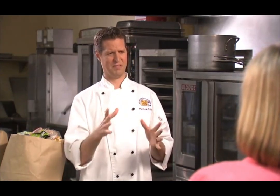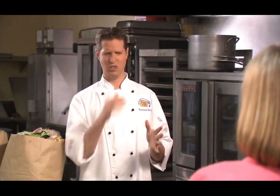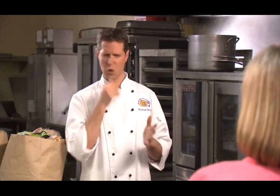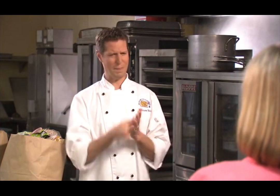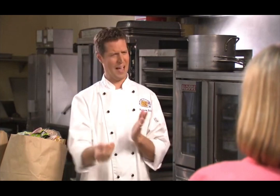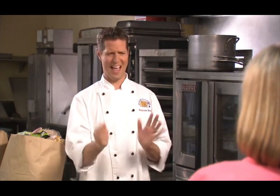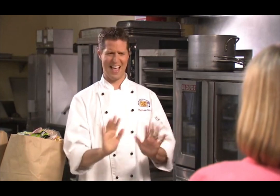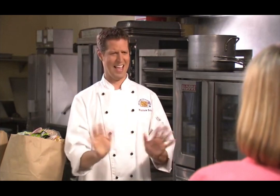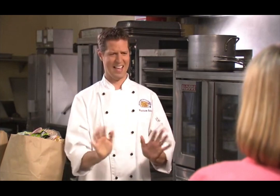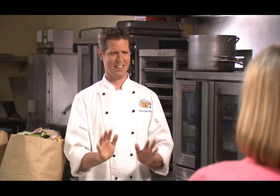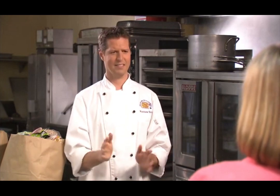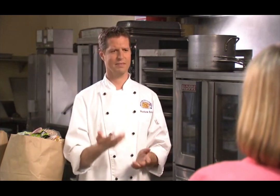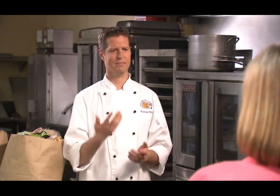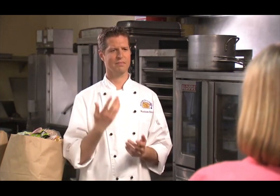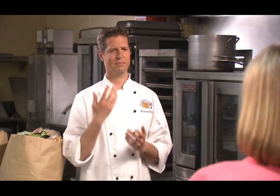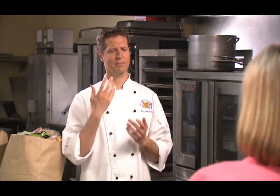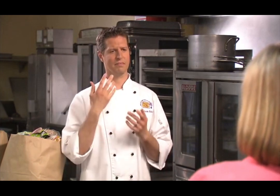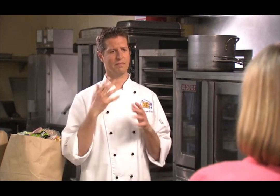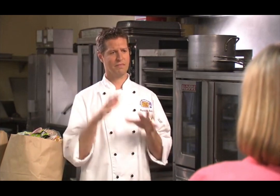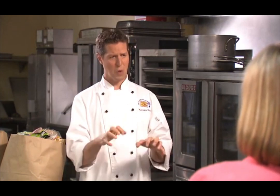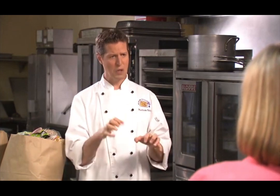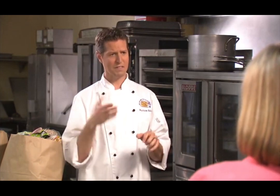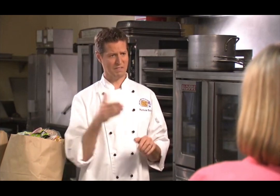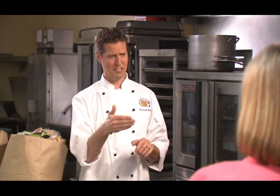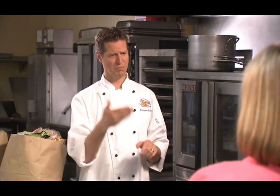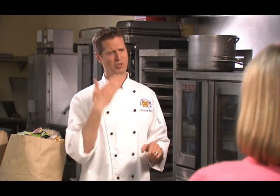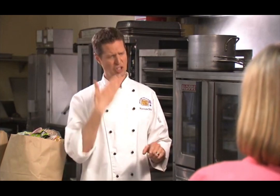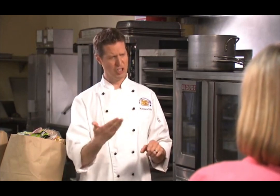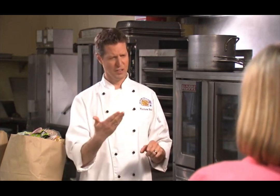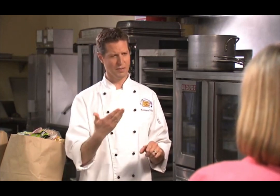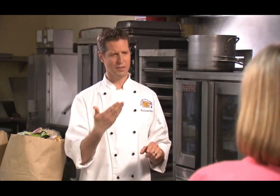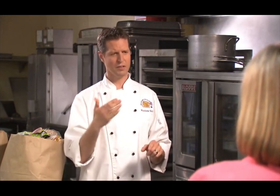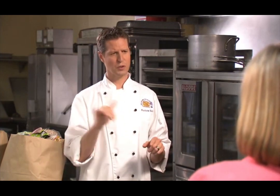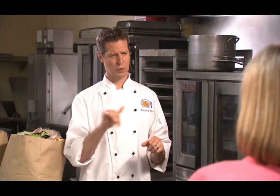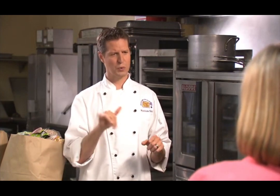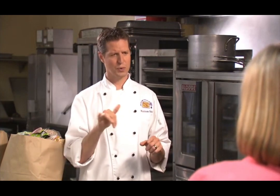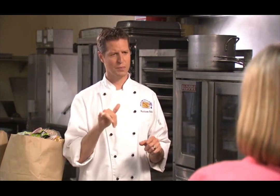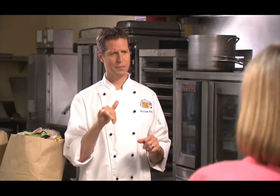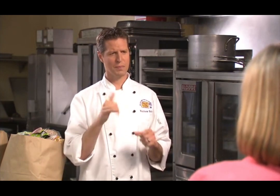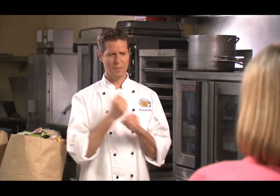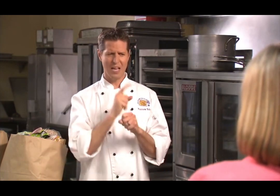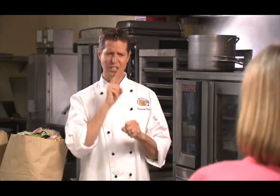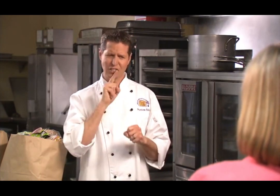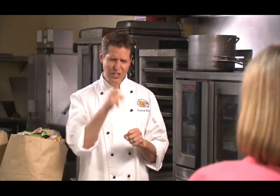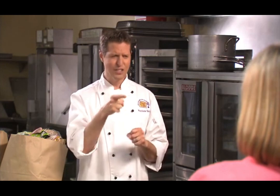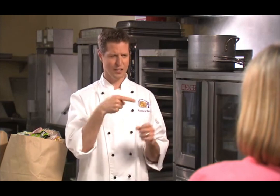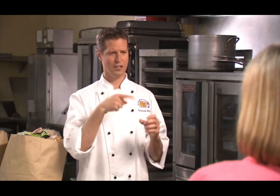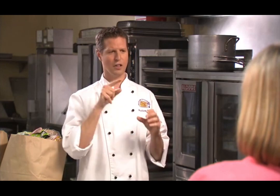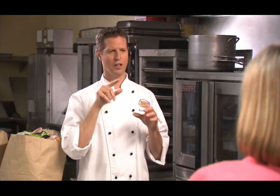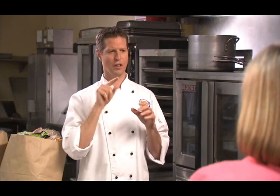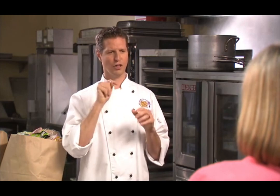touch or that smells badly. Frozen fish are good too, but be sure to thaw it overnight in the